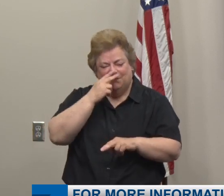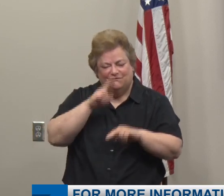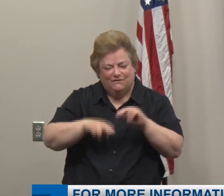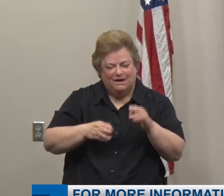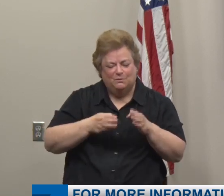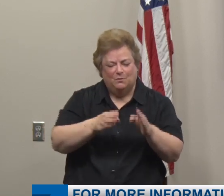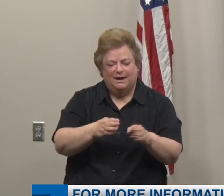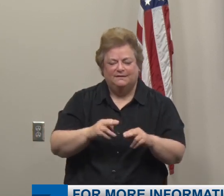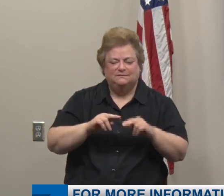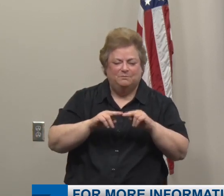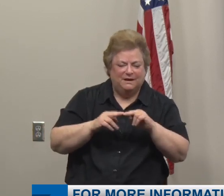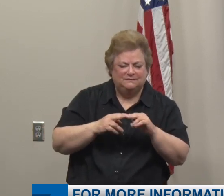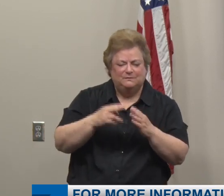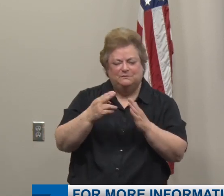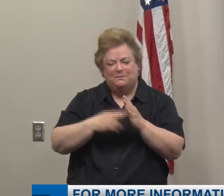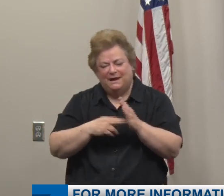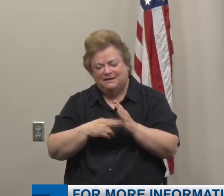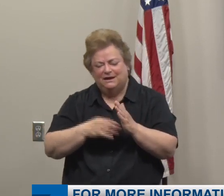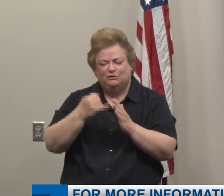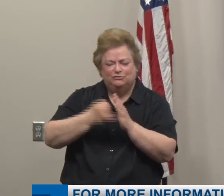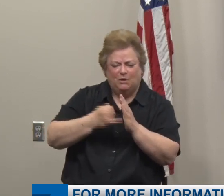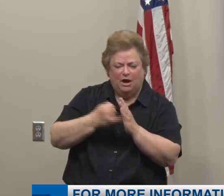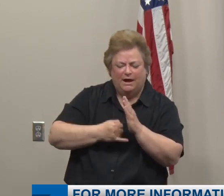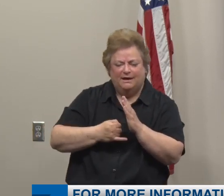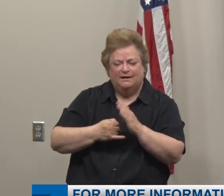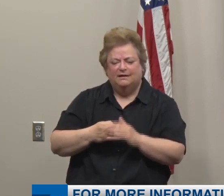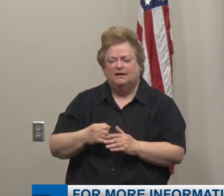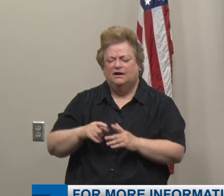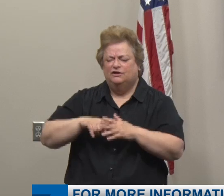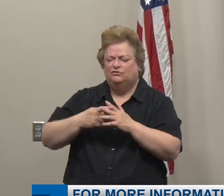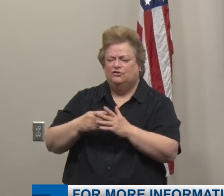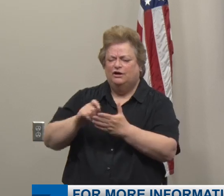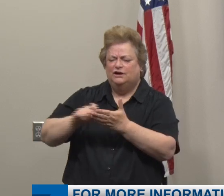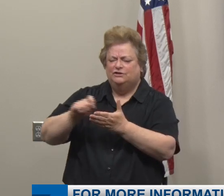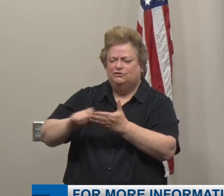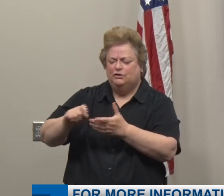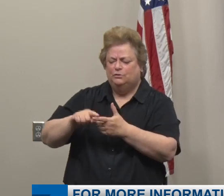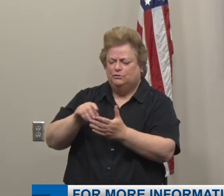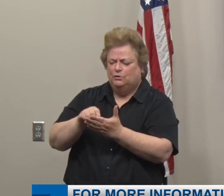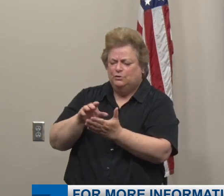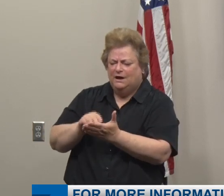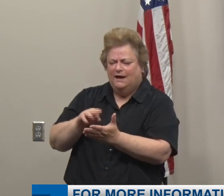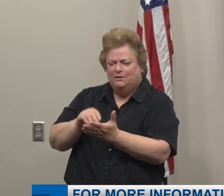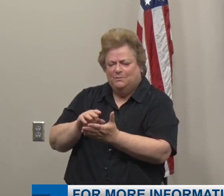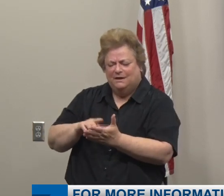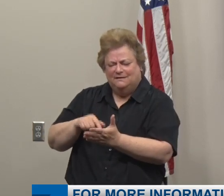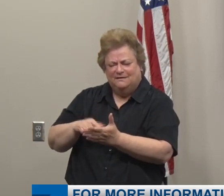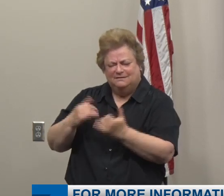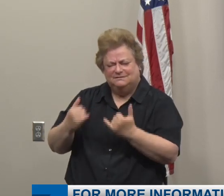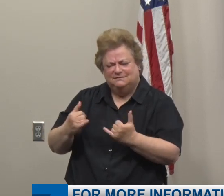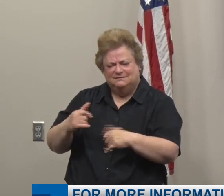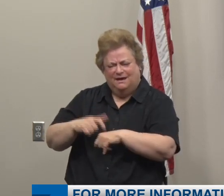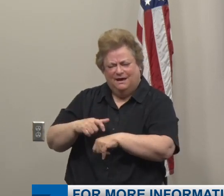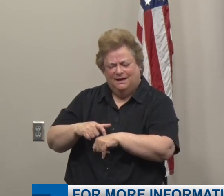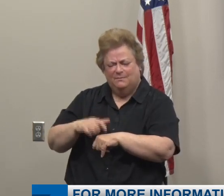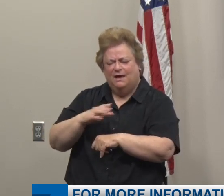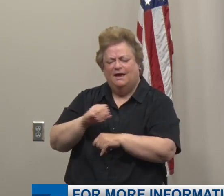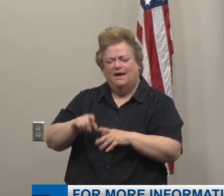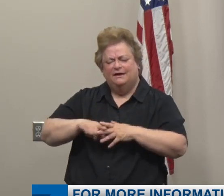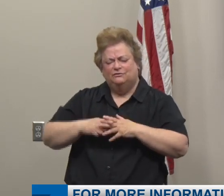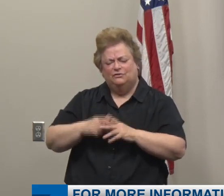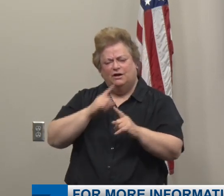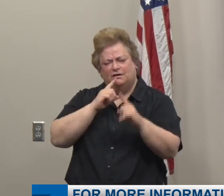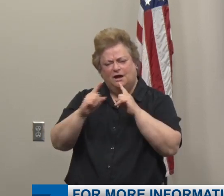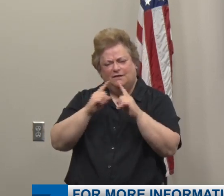like puzzles painting drawing and crafts consider starting a journal with your child to document this time and start a conversation about